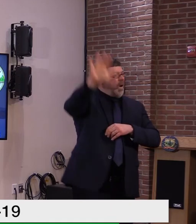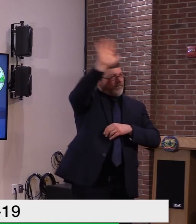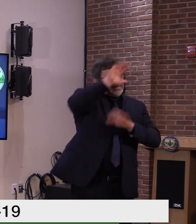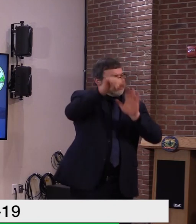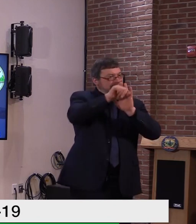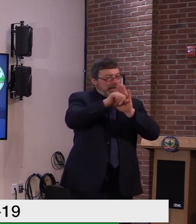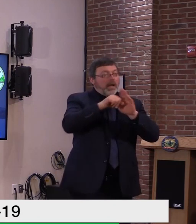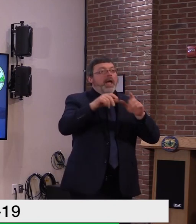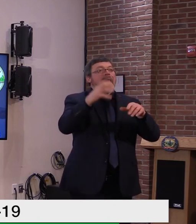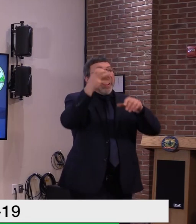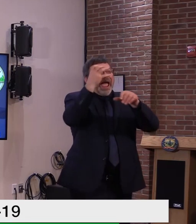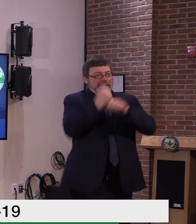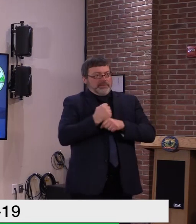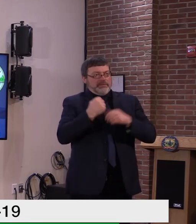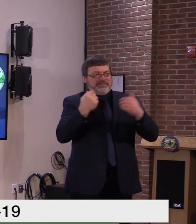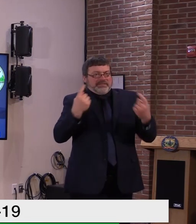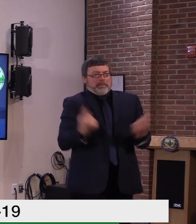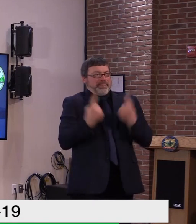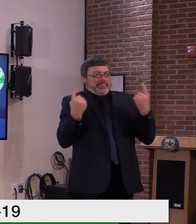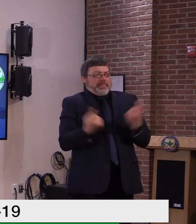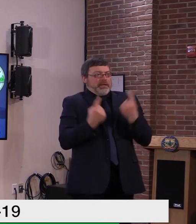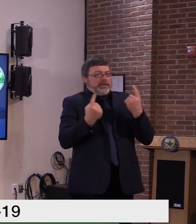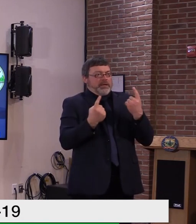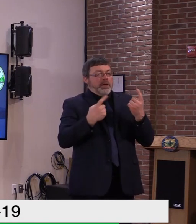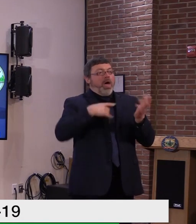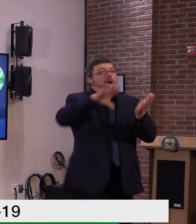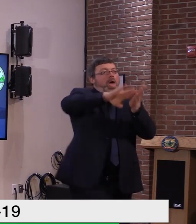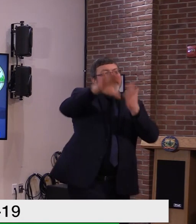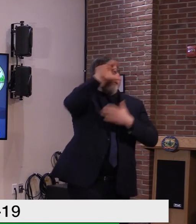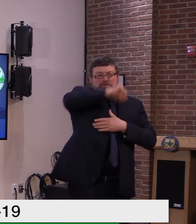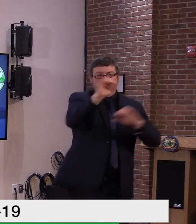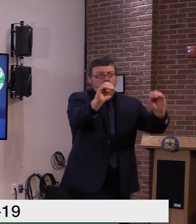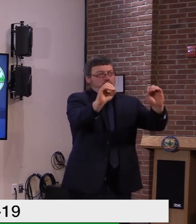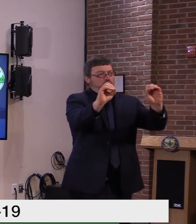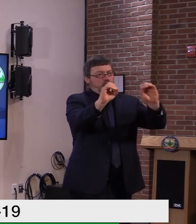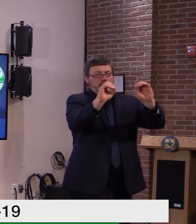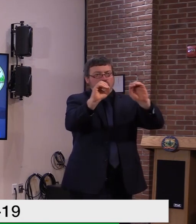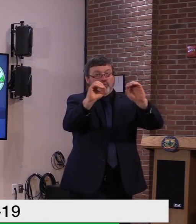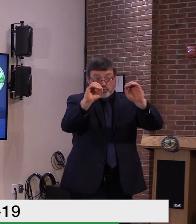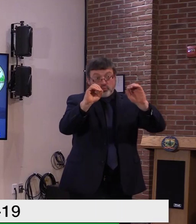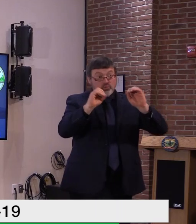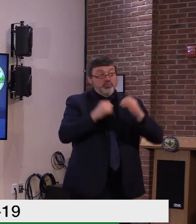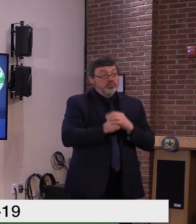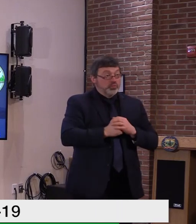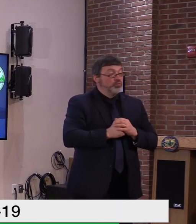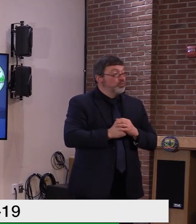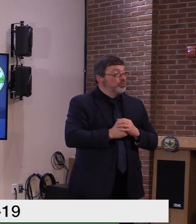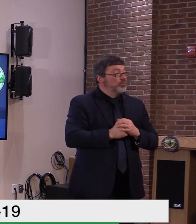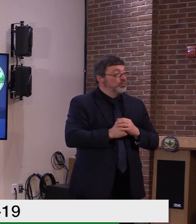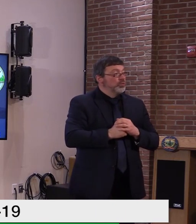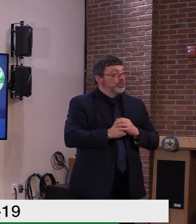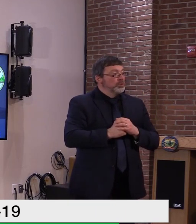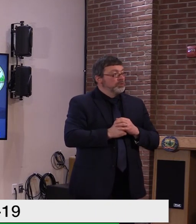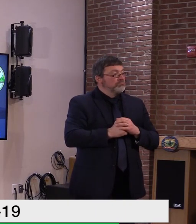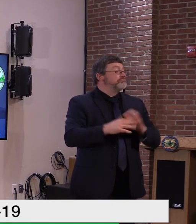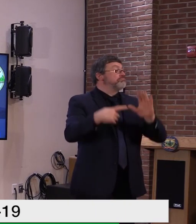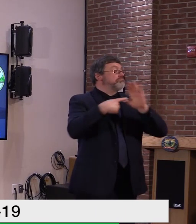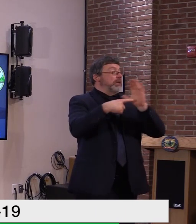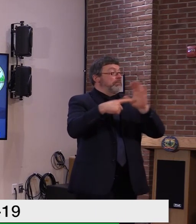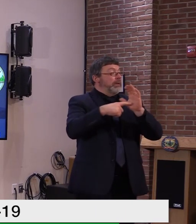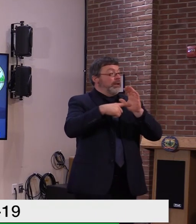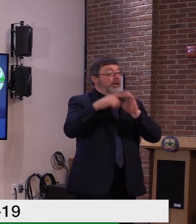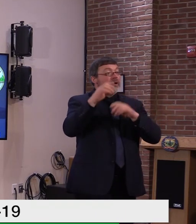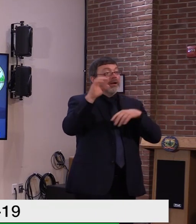the EMS sort of uptake, that gives us some indication of making sure that